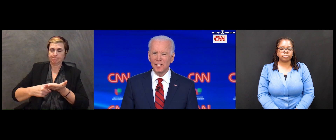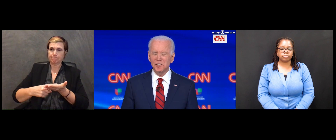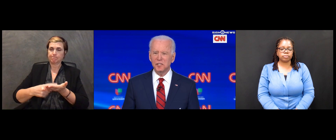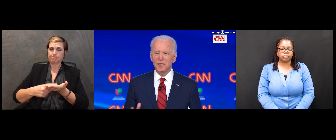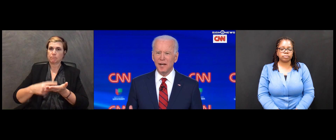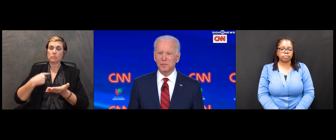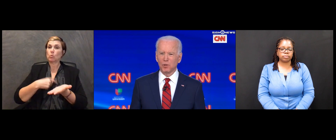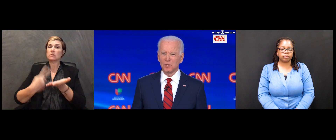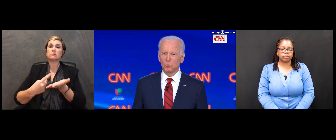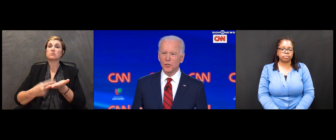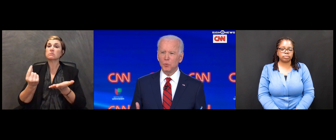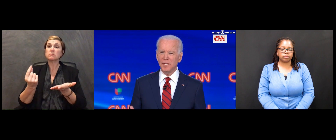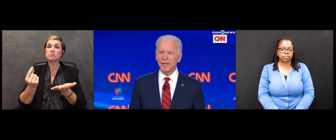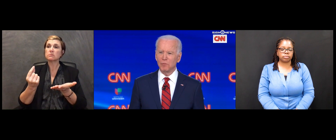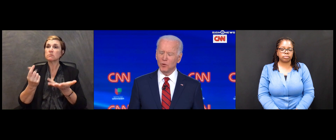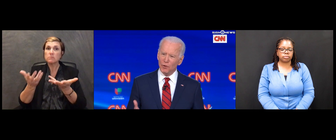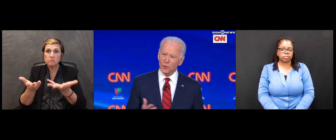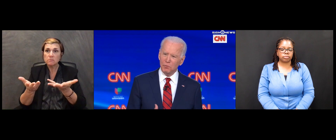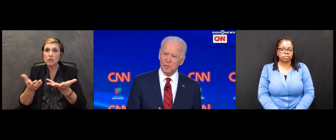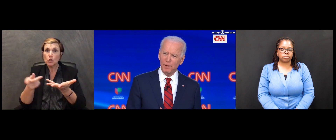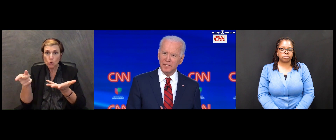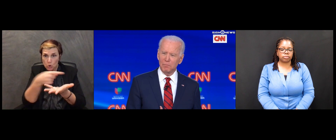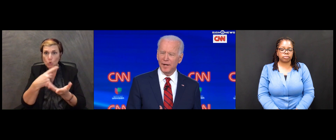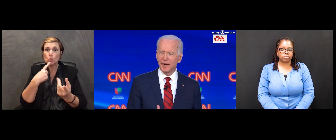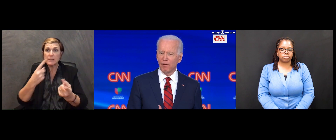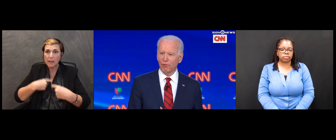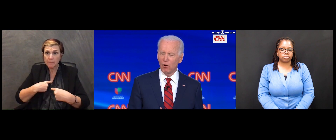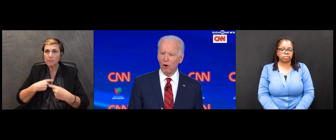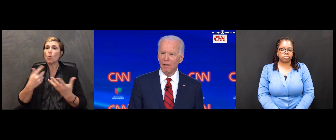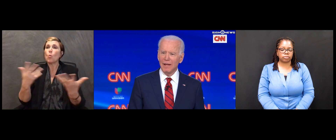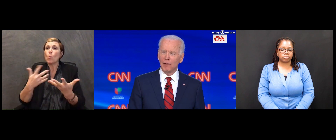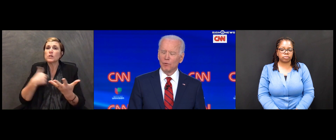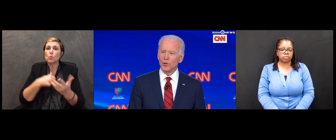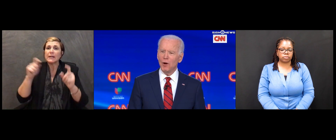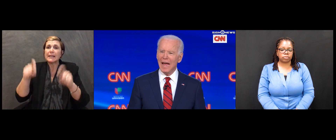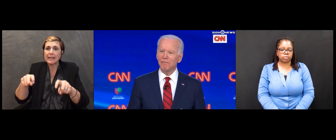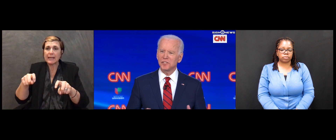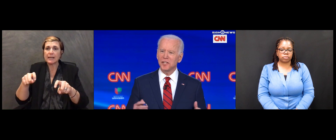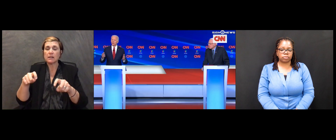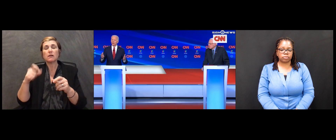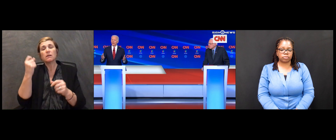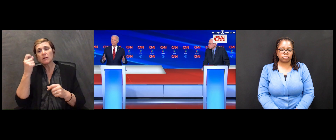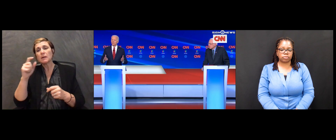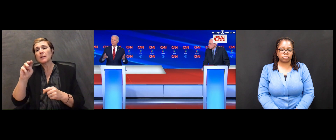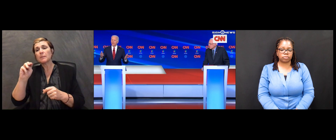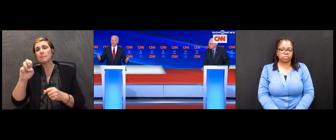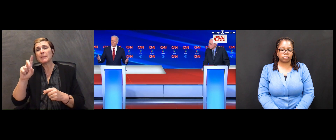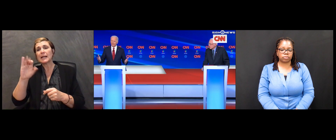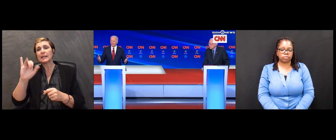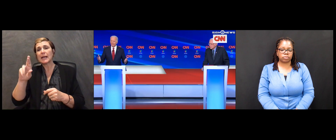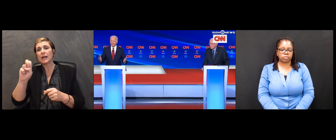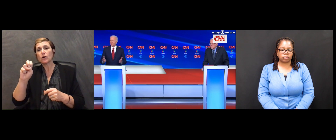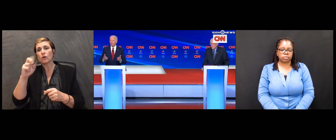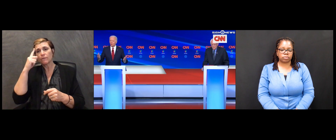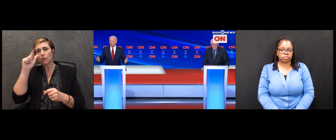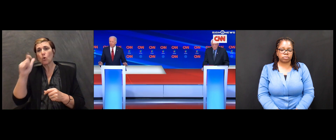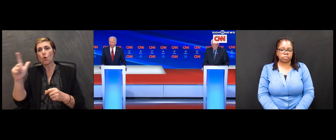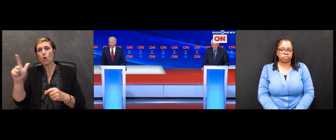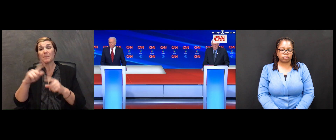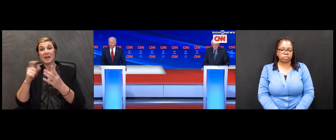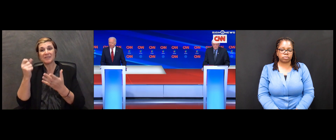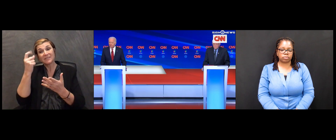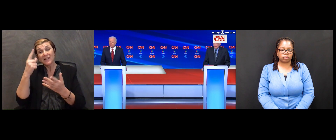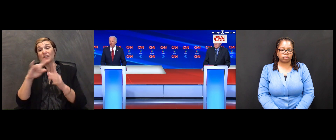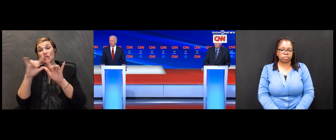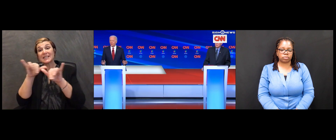is it that we need? Listen to the experts. What do we need? And with all due respect to Medicare for All, You have a single-payer system in Italy. It doesn't work